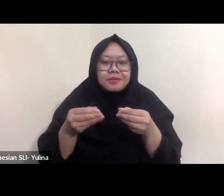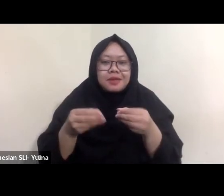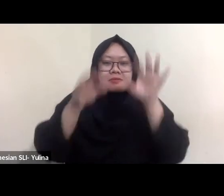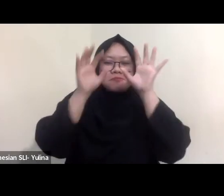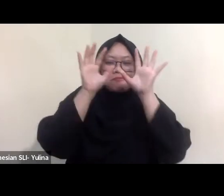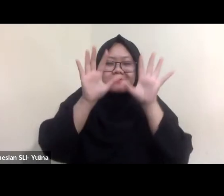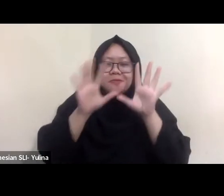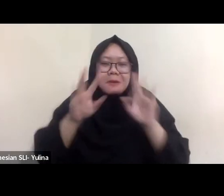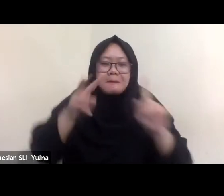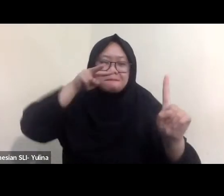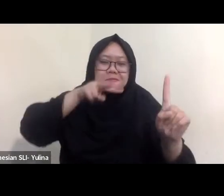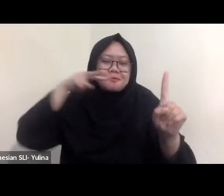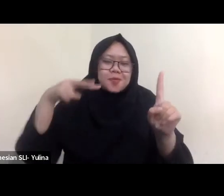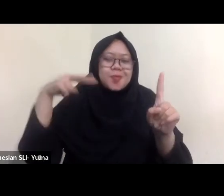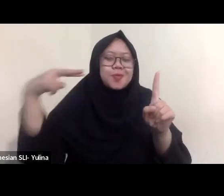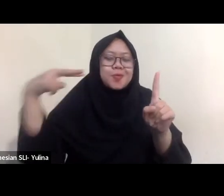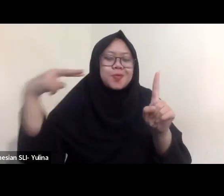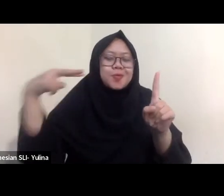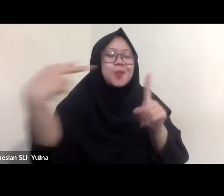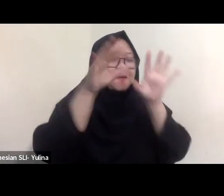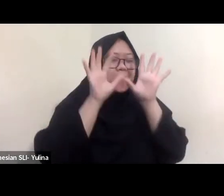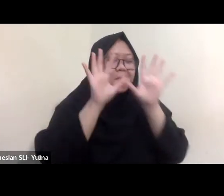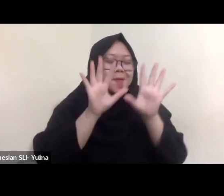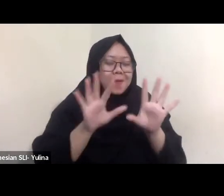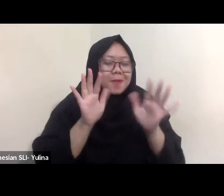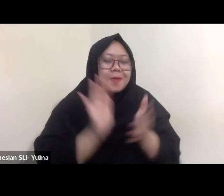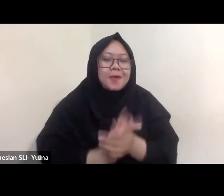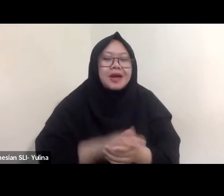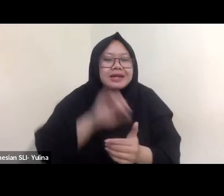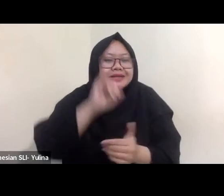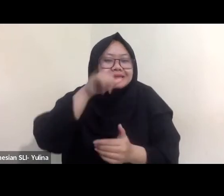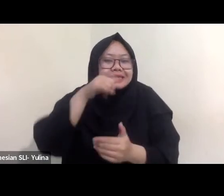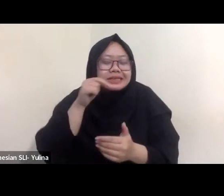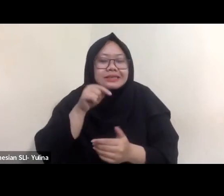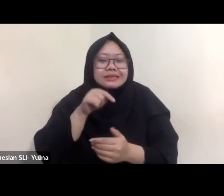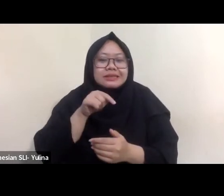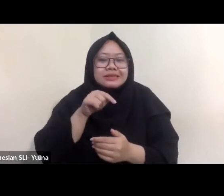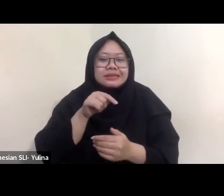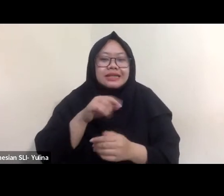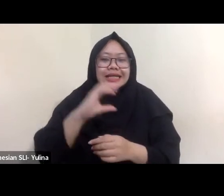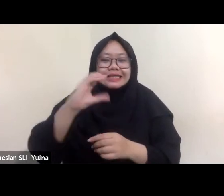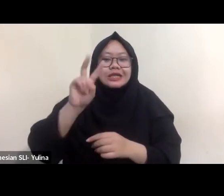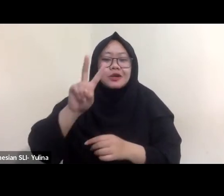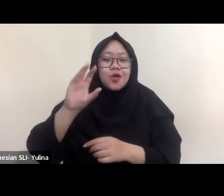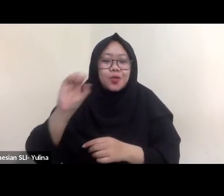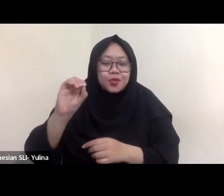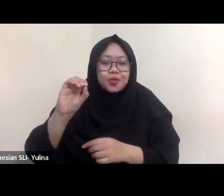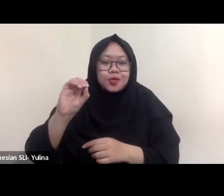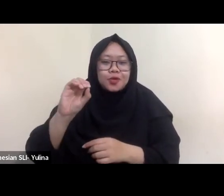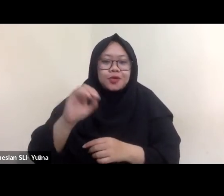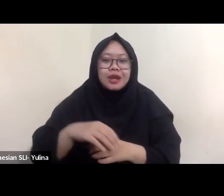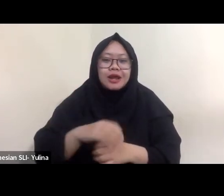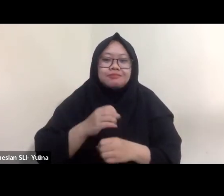so that C20 is really, the voice of C20 is really inclusive.